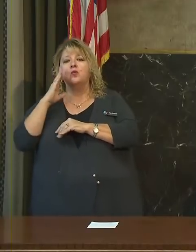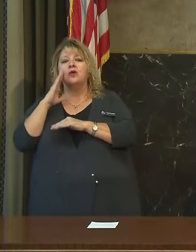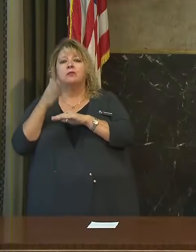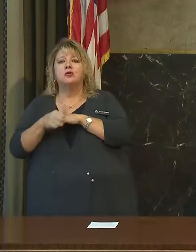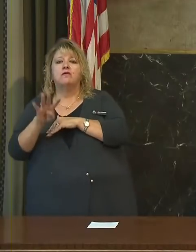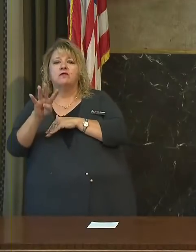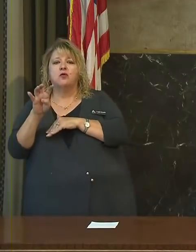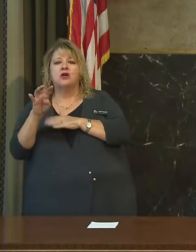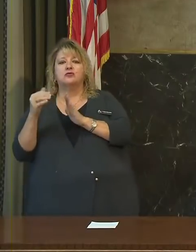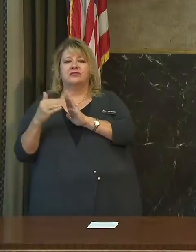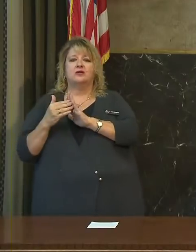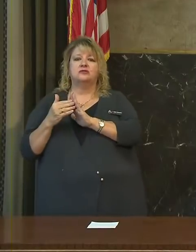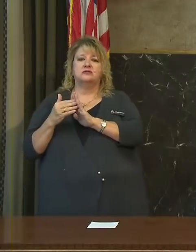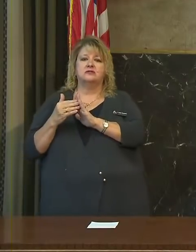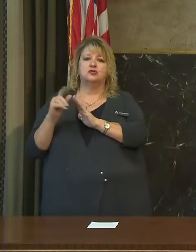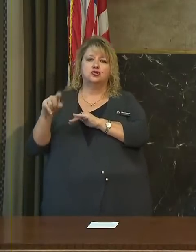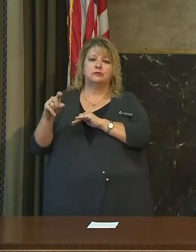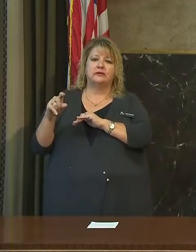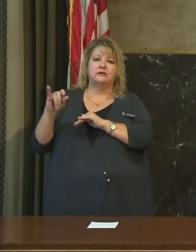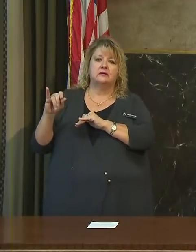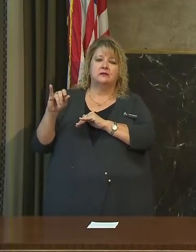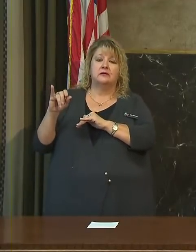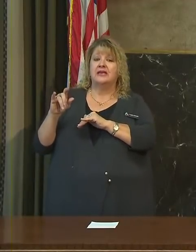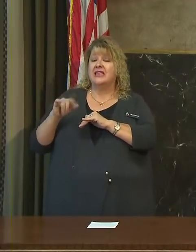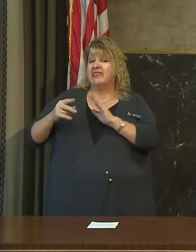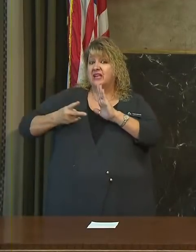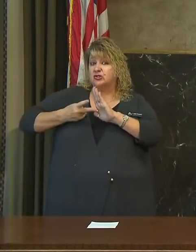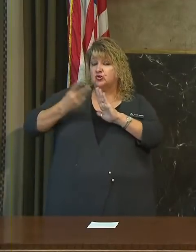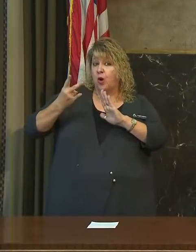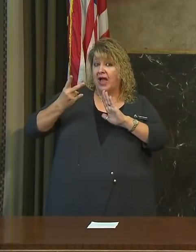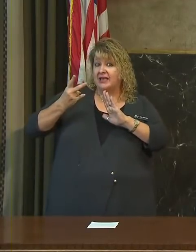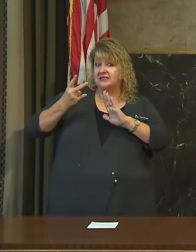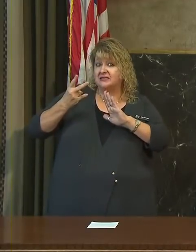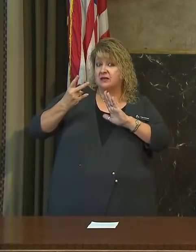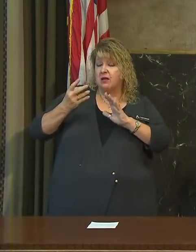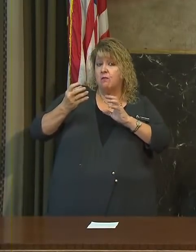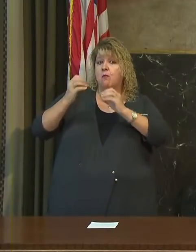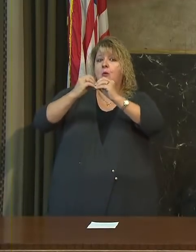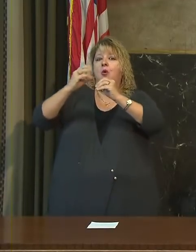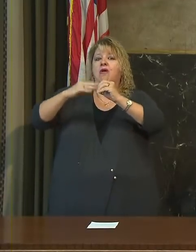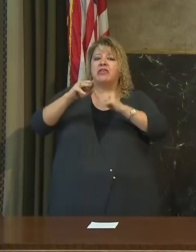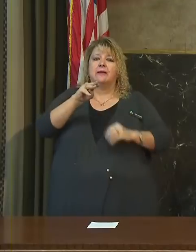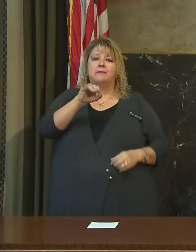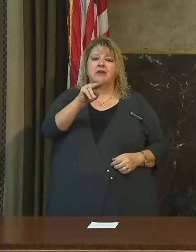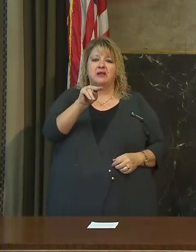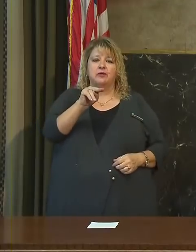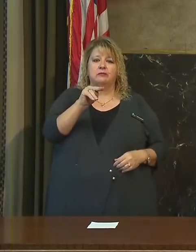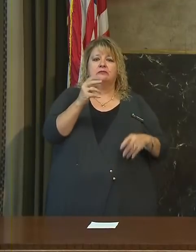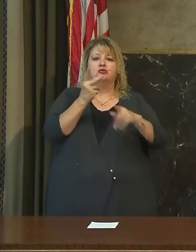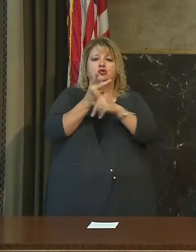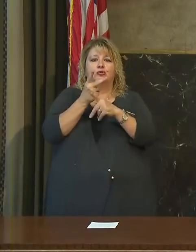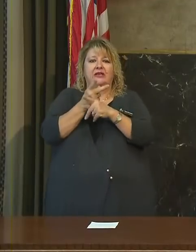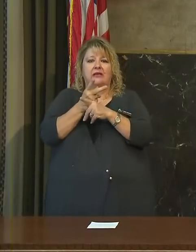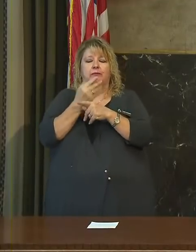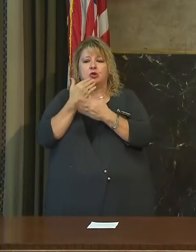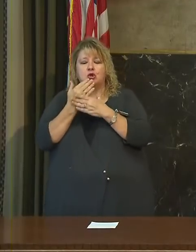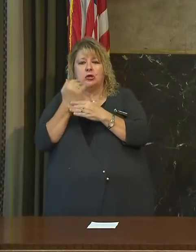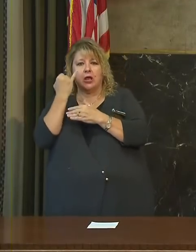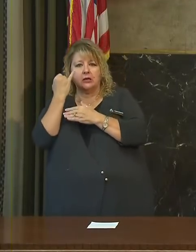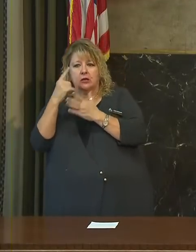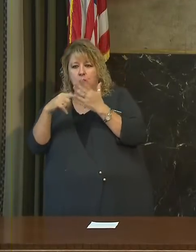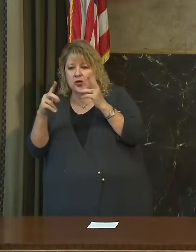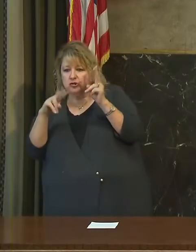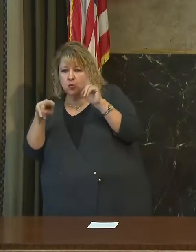400,000. That's twice as much as the minimum amount that we were told was necessary to keep a good gauge on what's happening